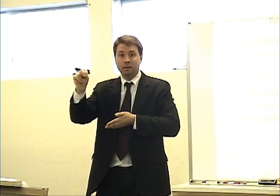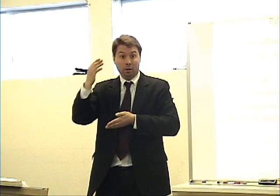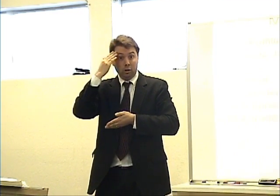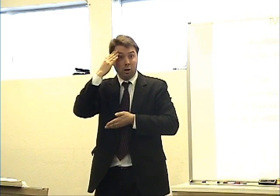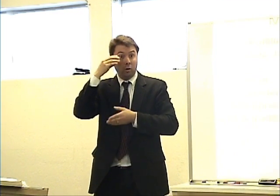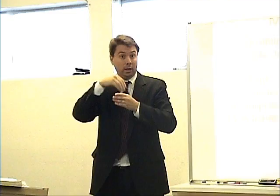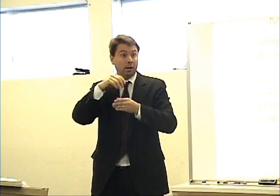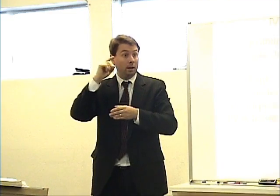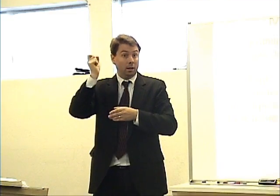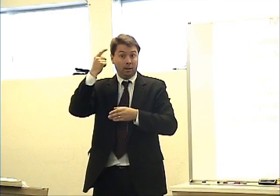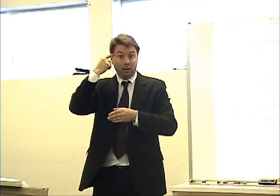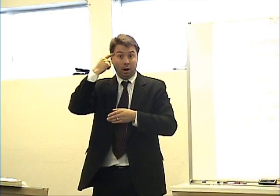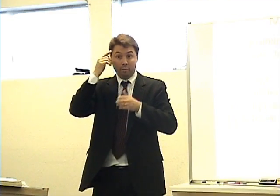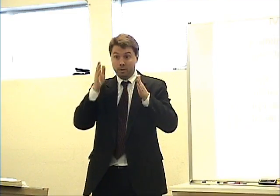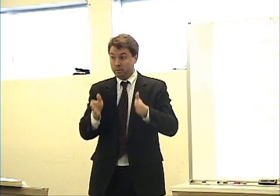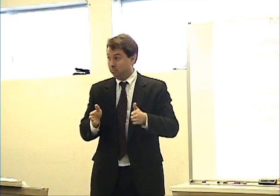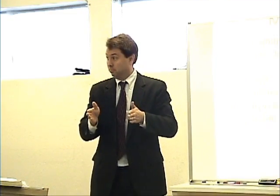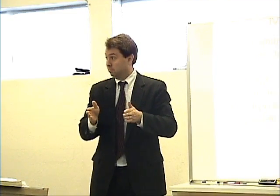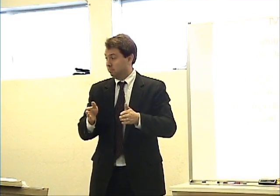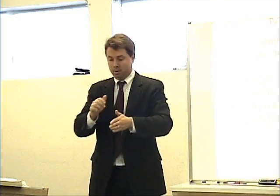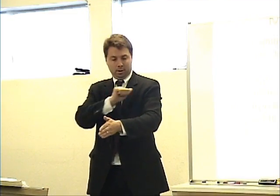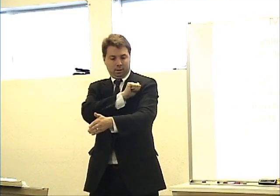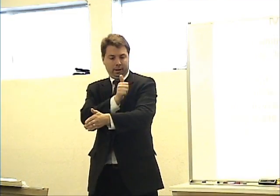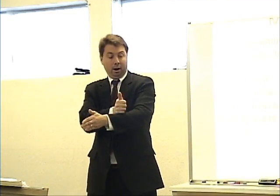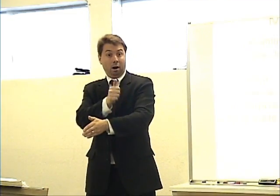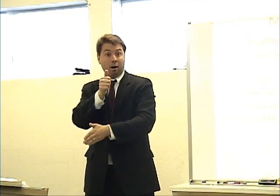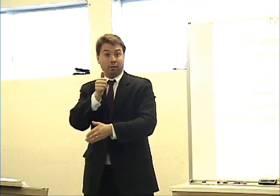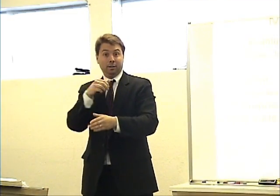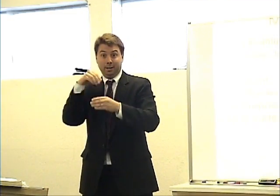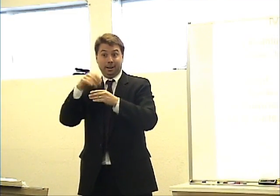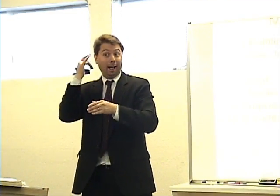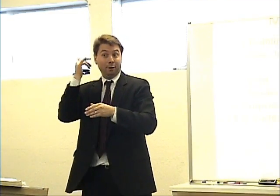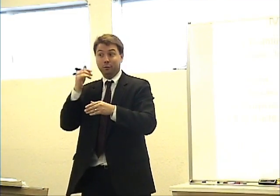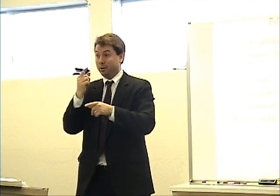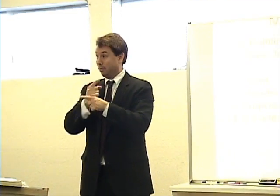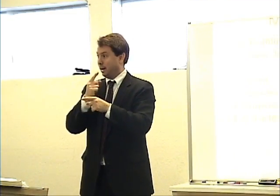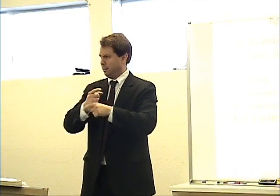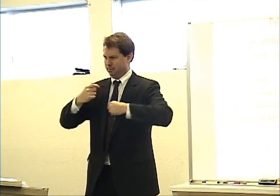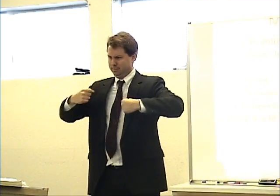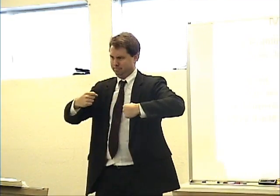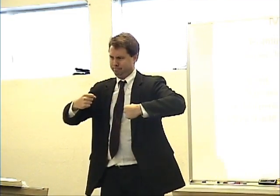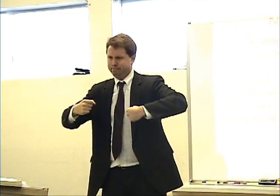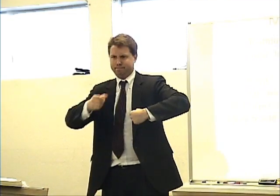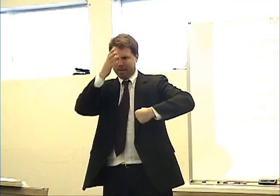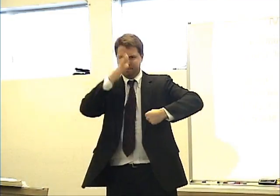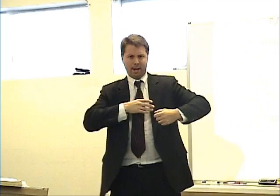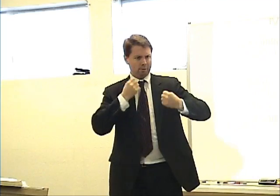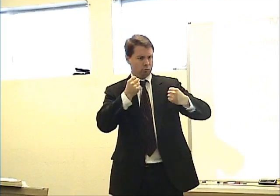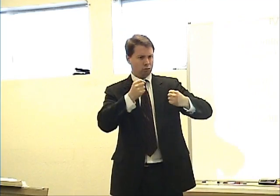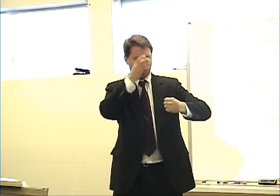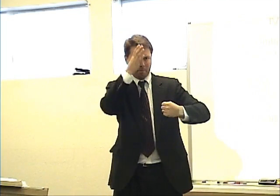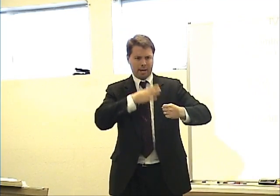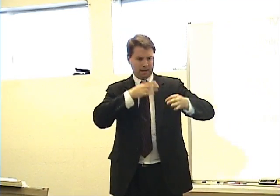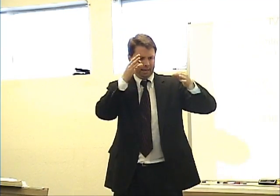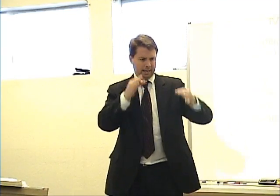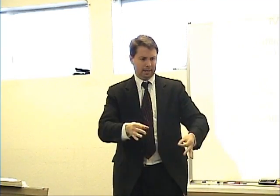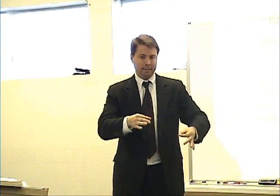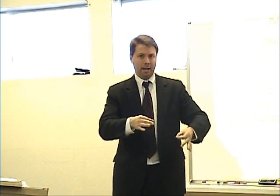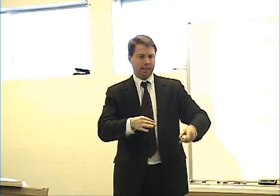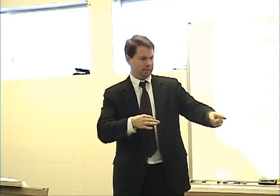P-A-R-D-O-N. You know, in Governor Arnold in California, right? Big man, strong man. He decides